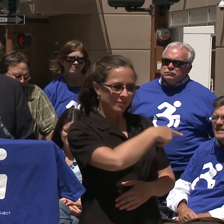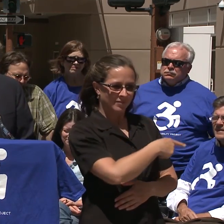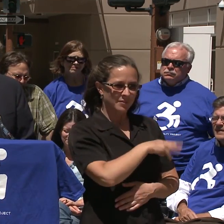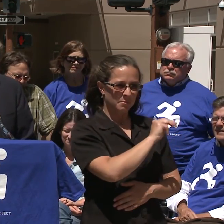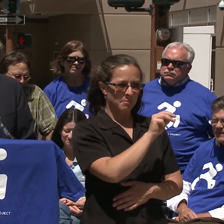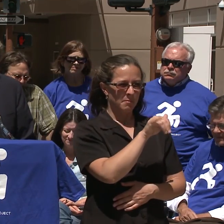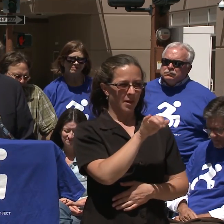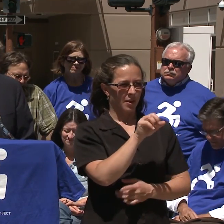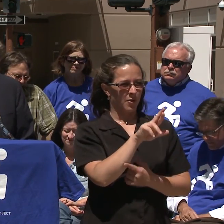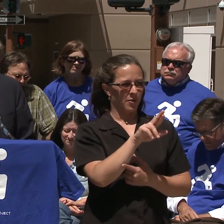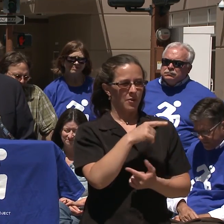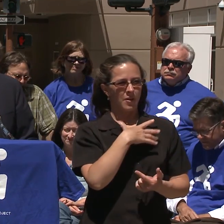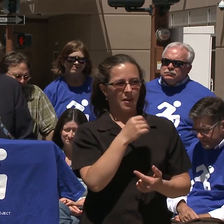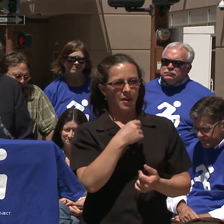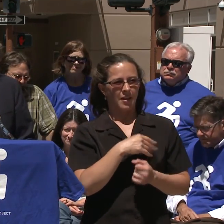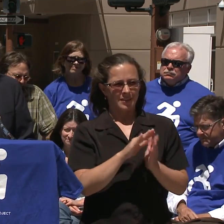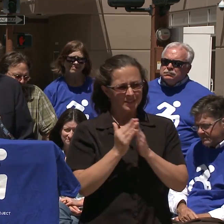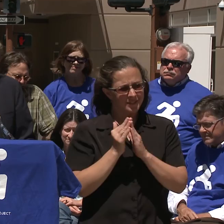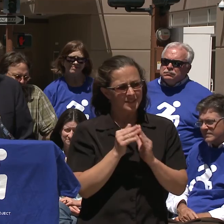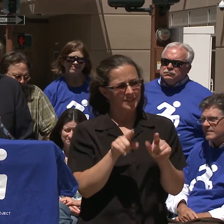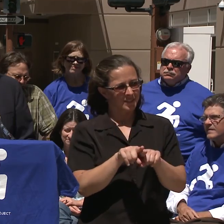this